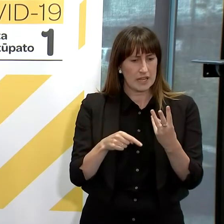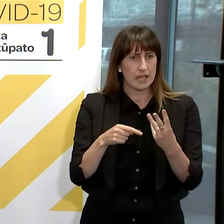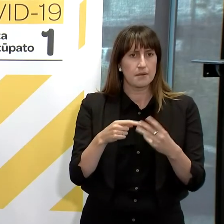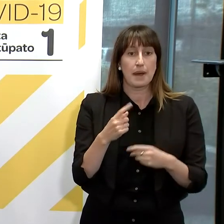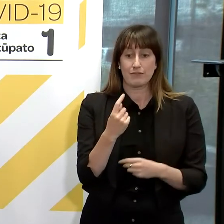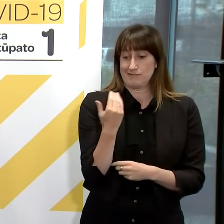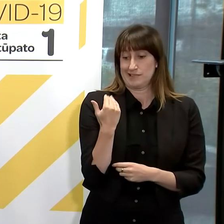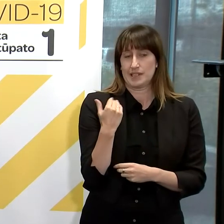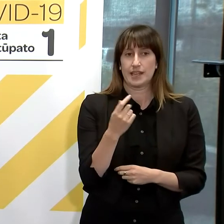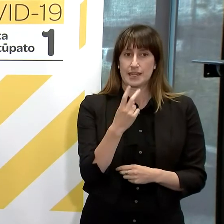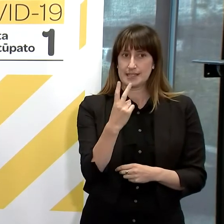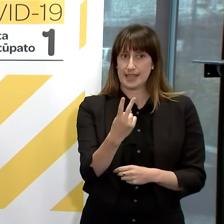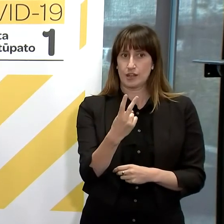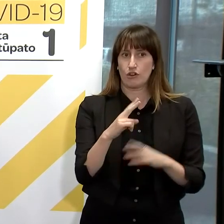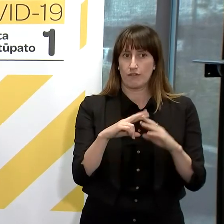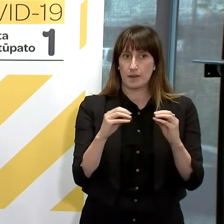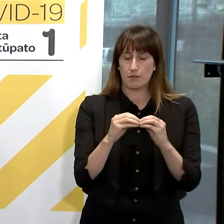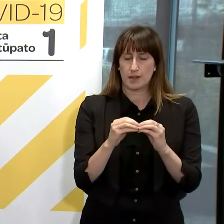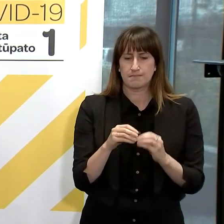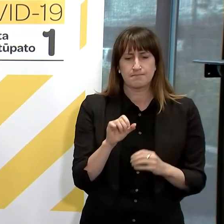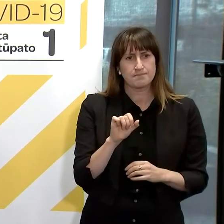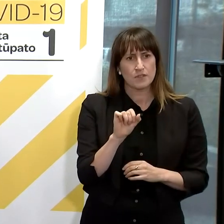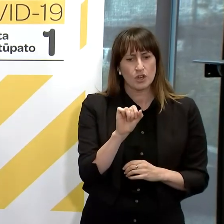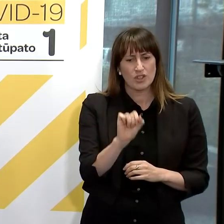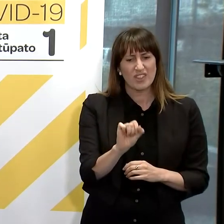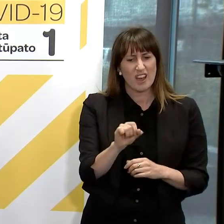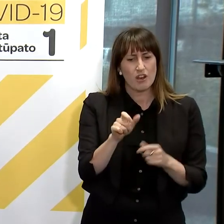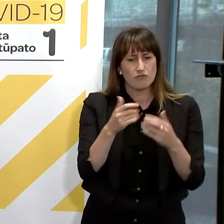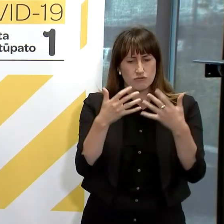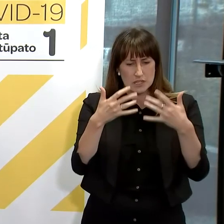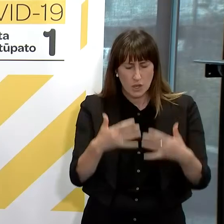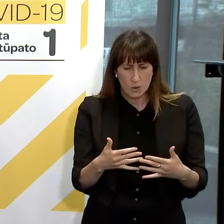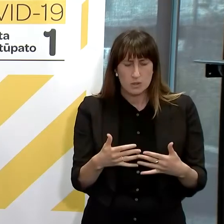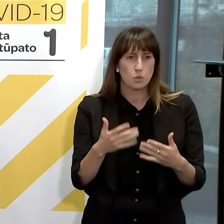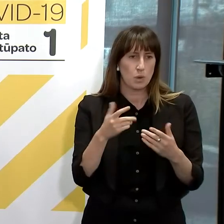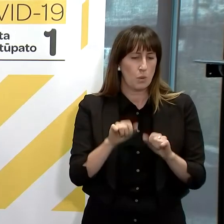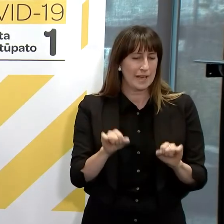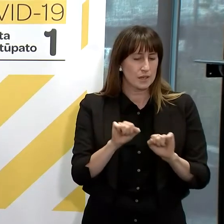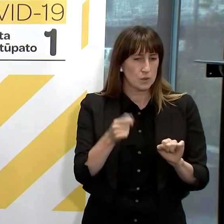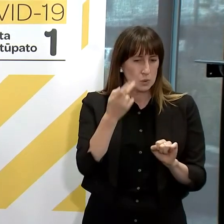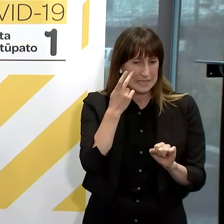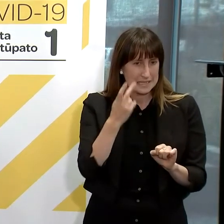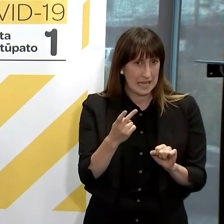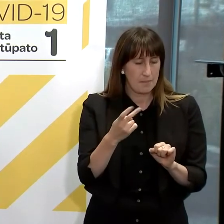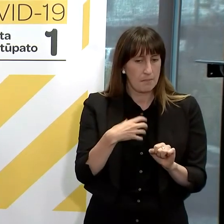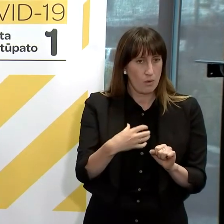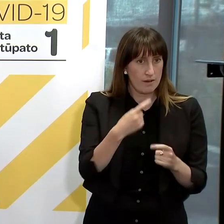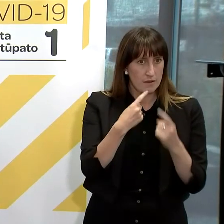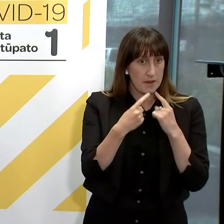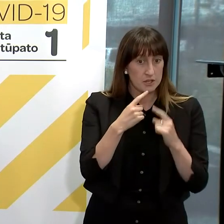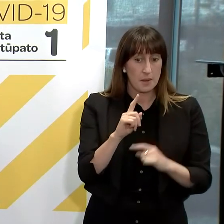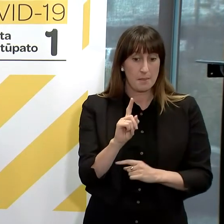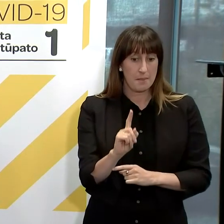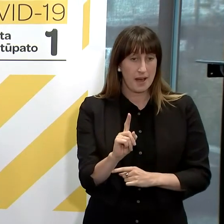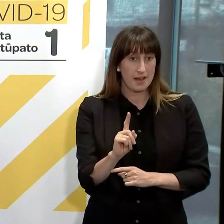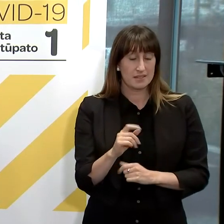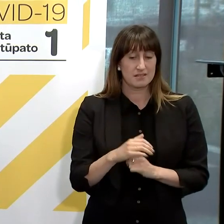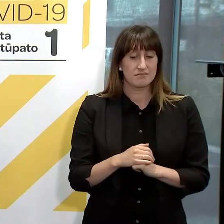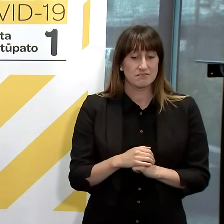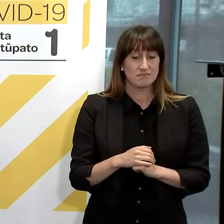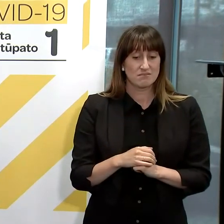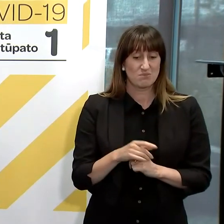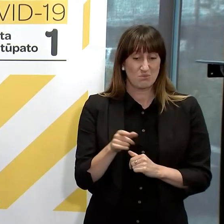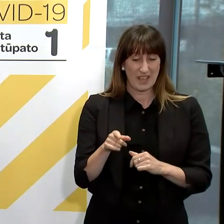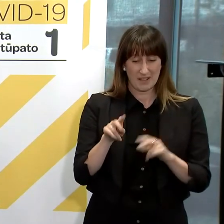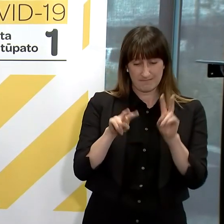further test results on this person, but based on our current assessment of the circumstances, we consider the public